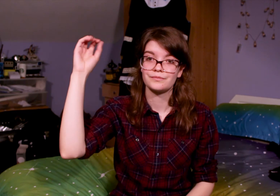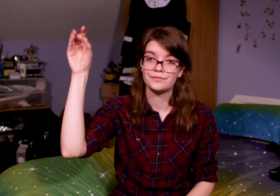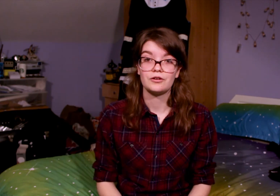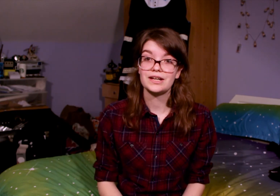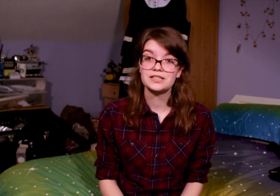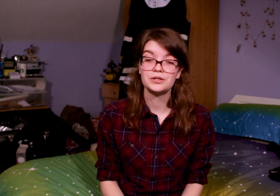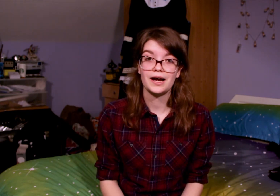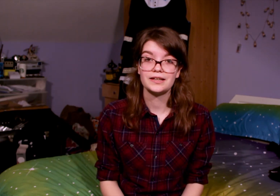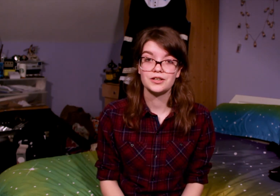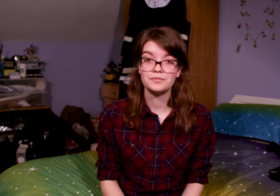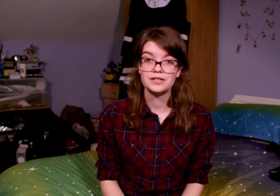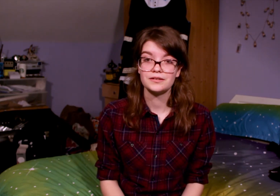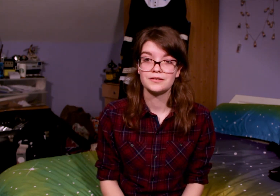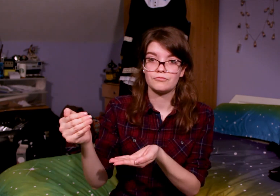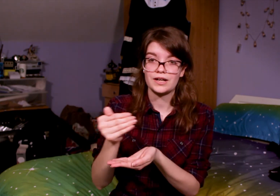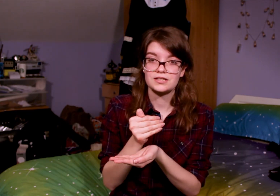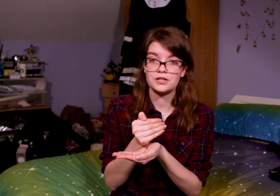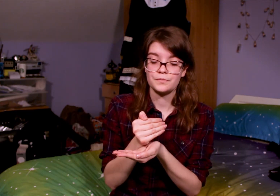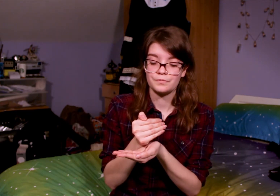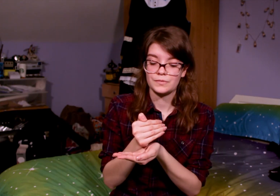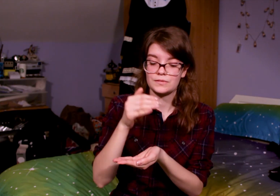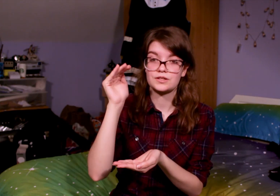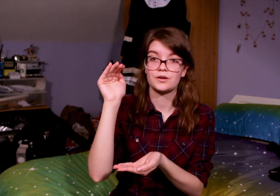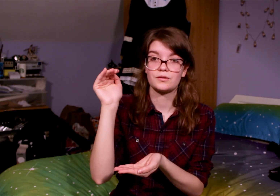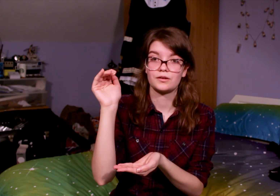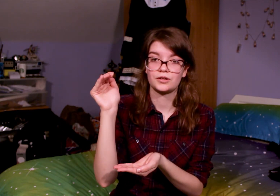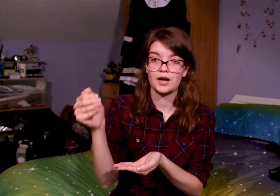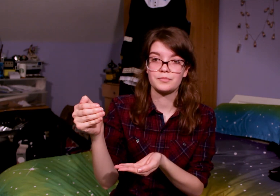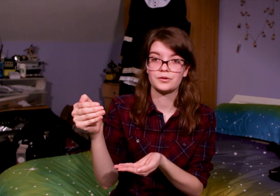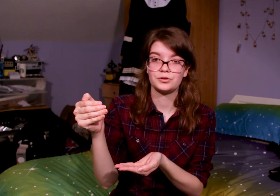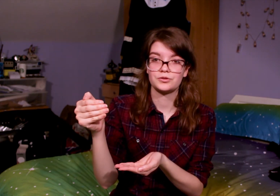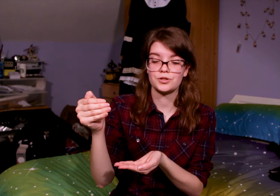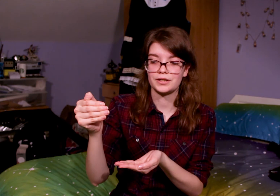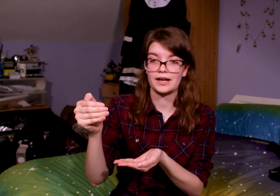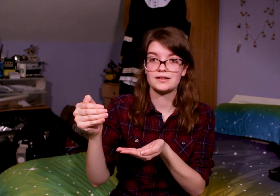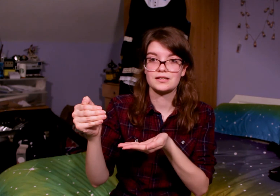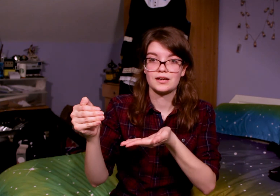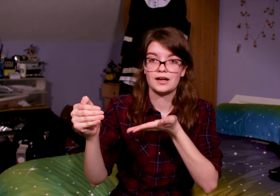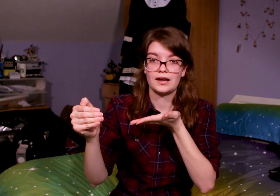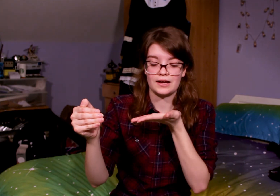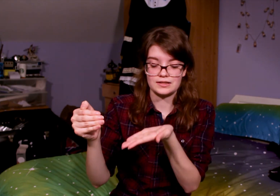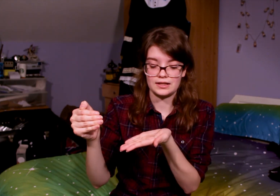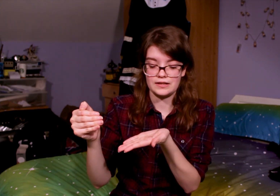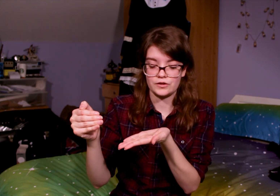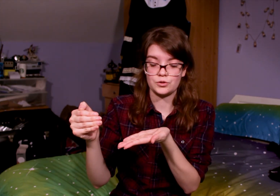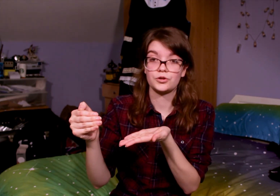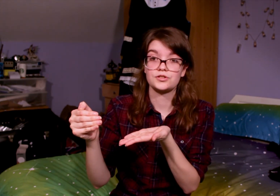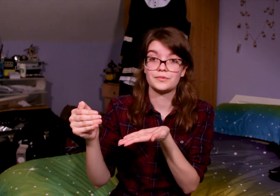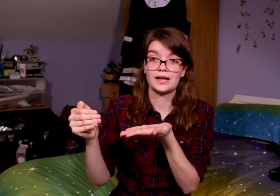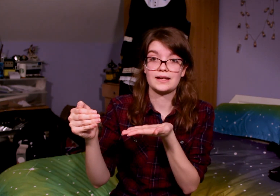A rescue helicopter. Rescue. So cup your dominant hand and leave your non-dominant hand